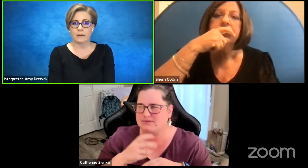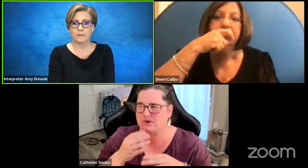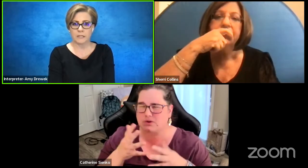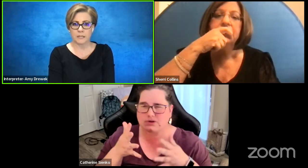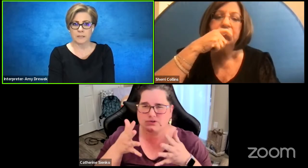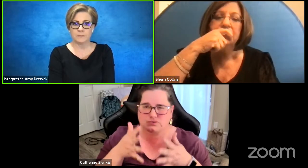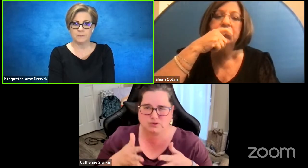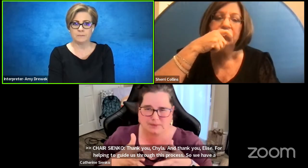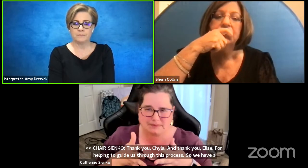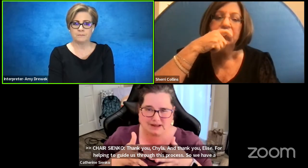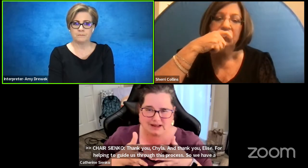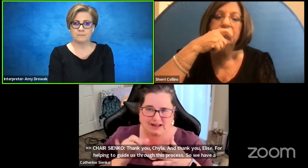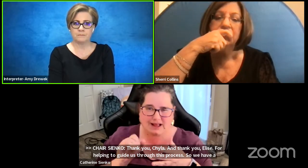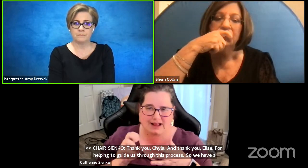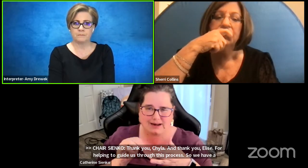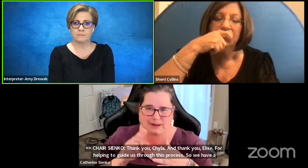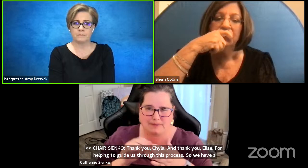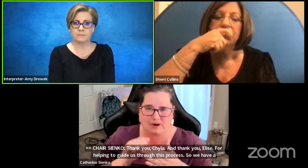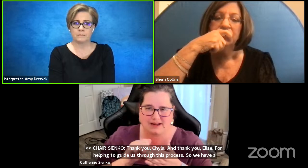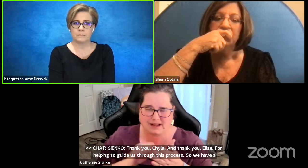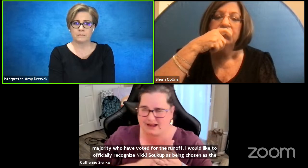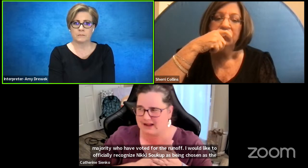So we're running out of time.